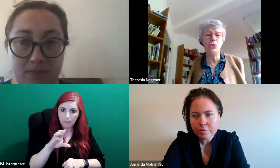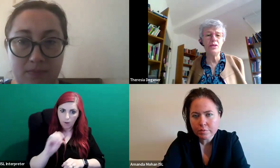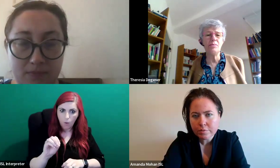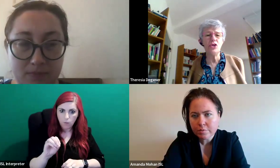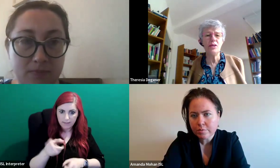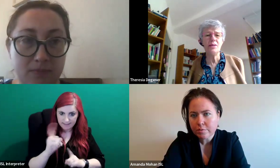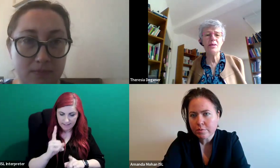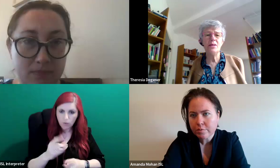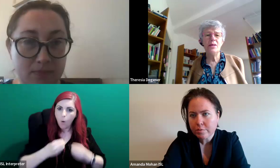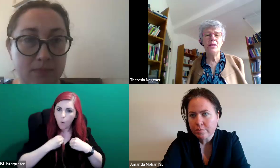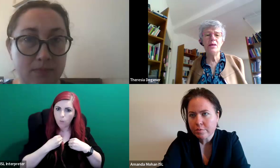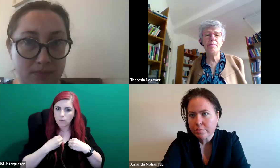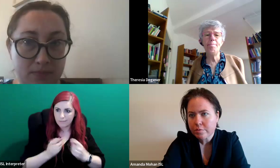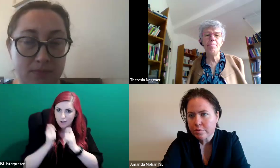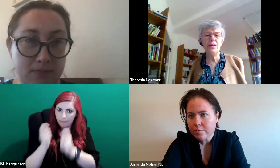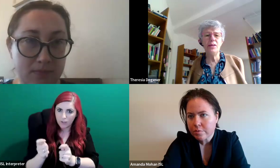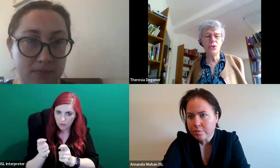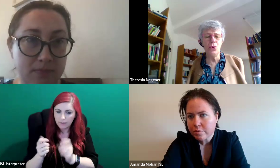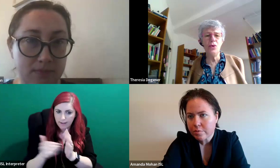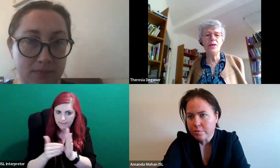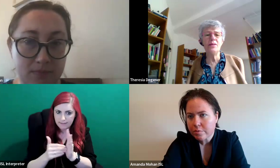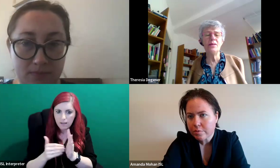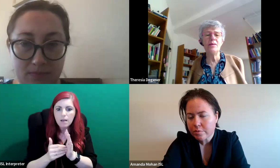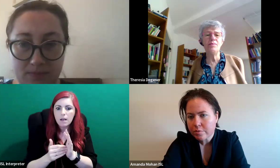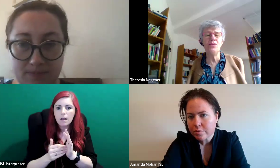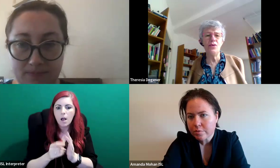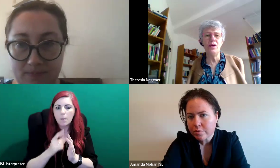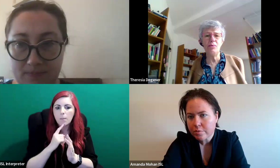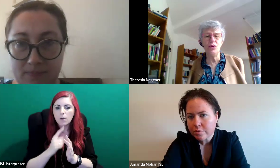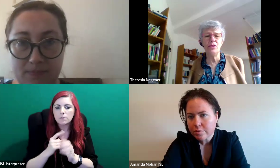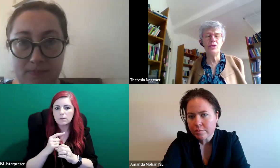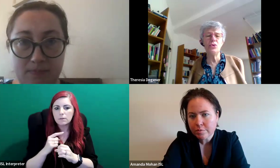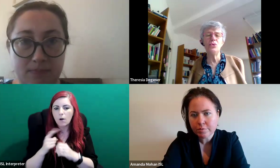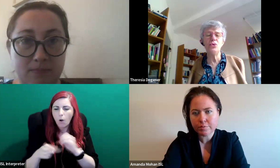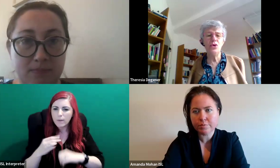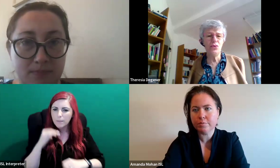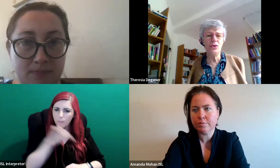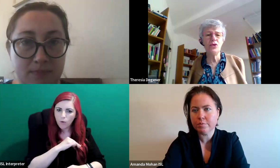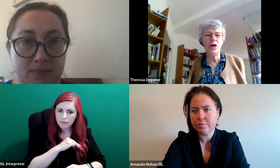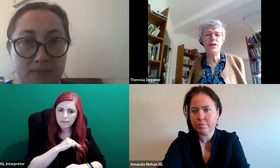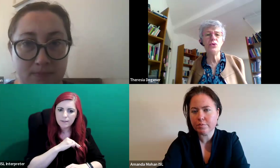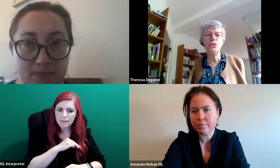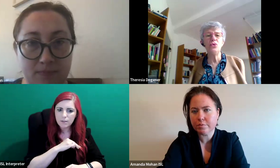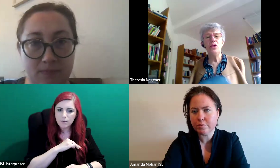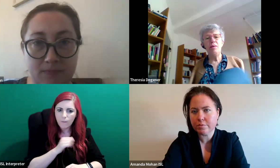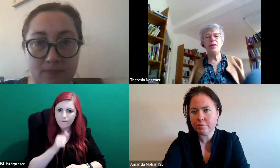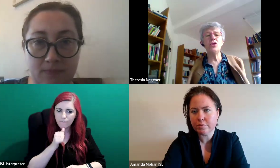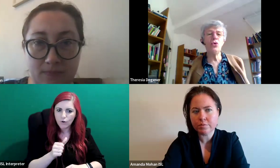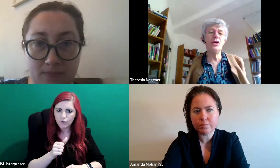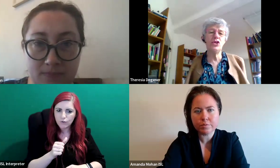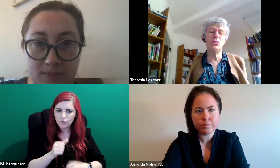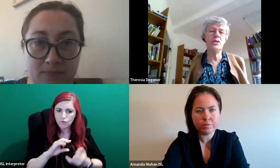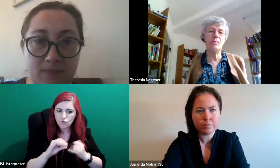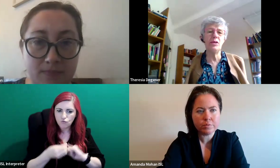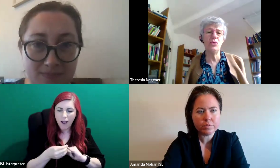non-DPOs made their own submissions. But it is always very important to first try to make